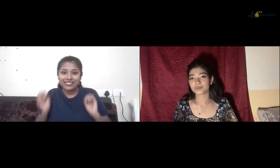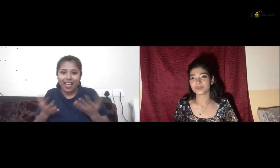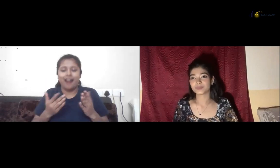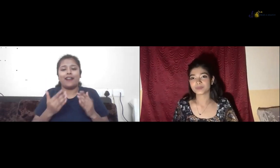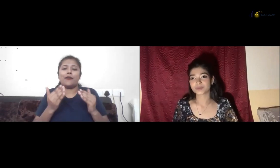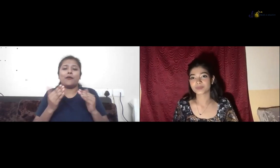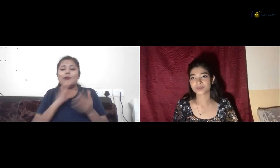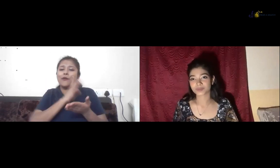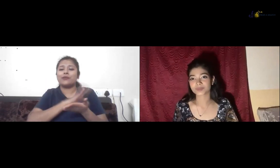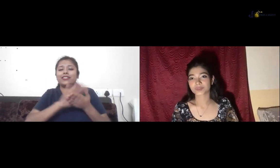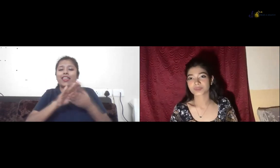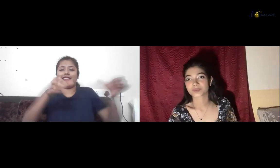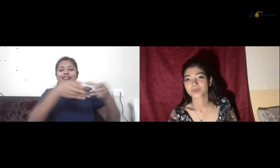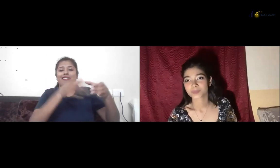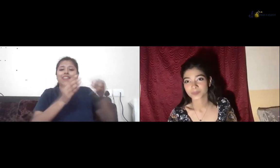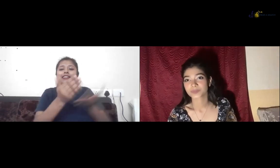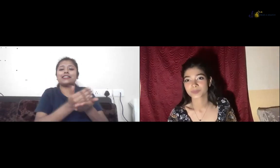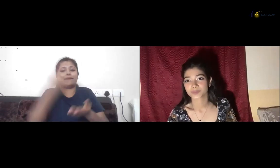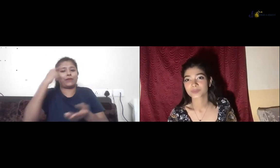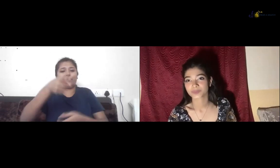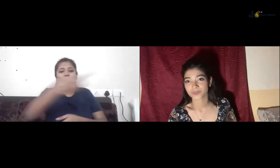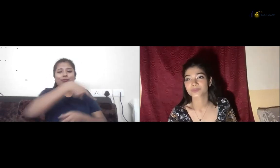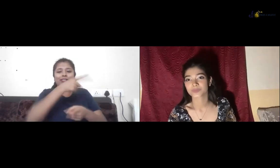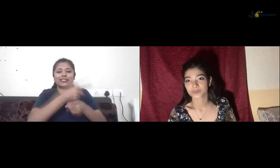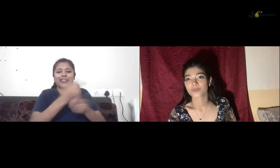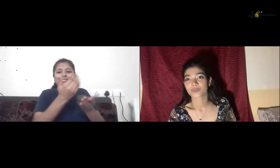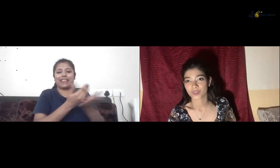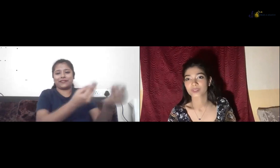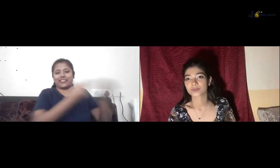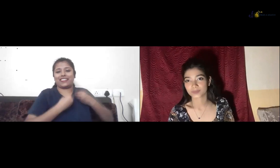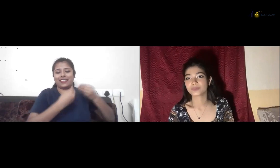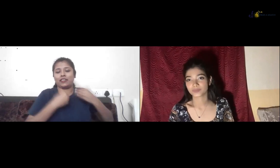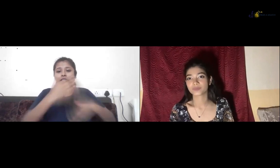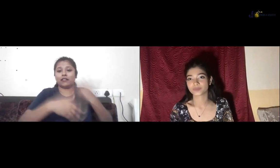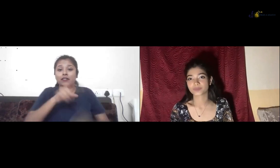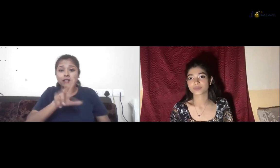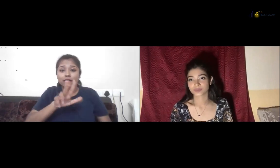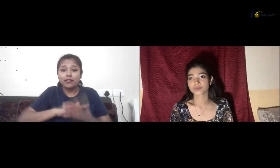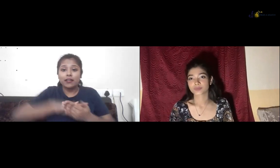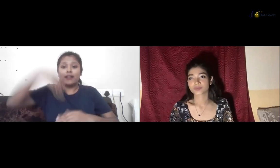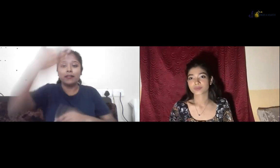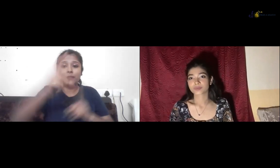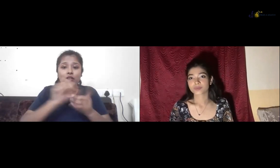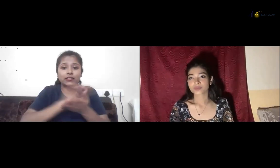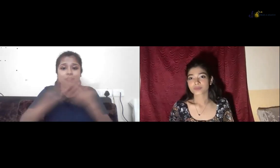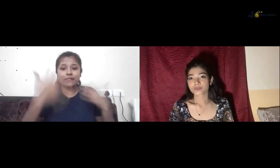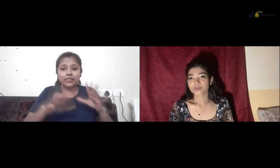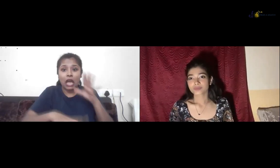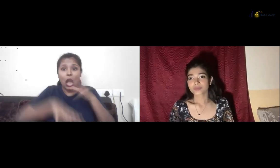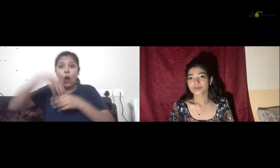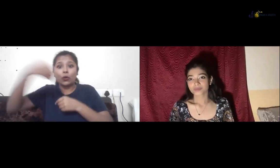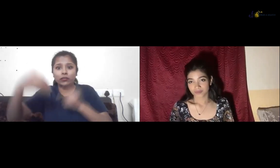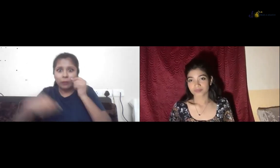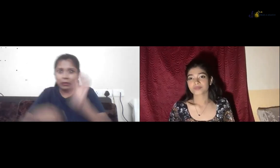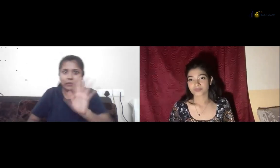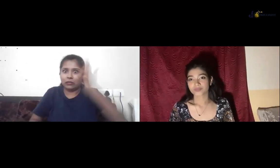so Yes, I have seen when I was studying, with a group, and that teacher gave us that time we are safe. After